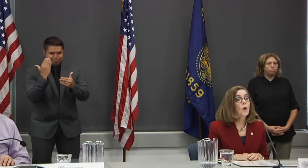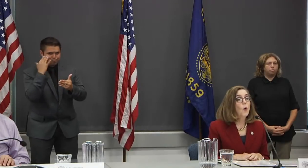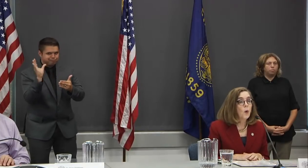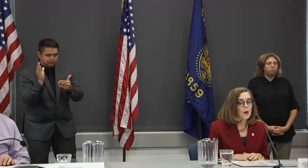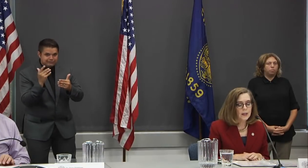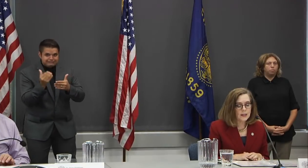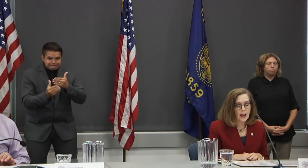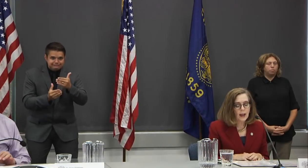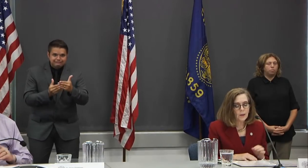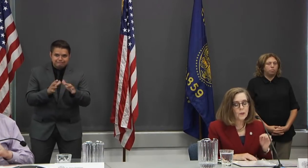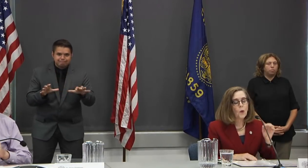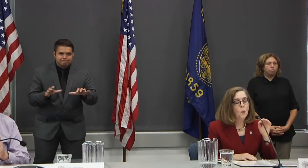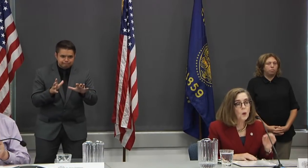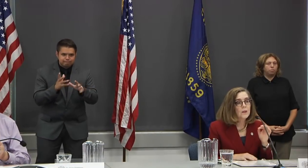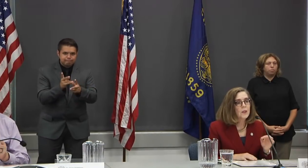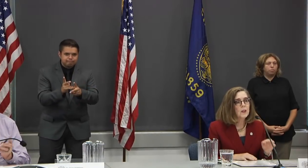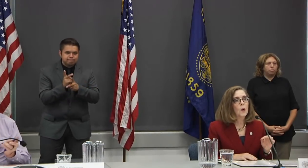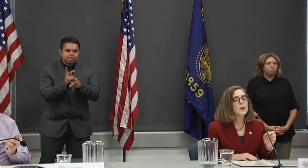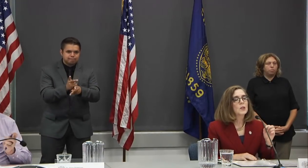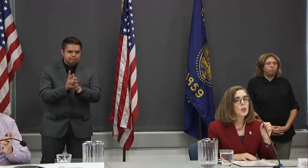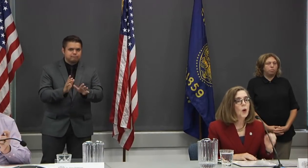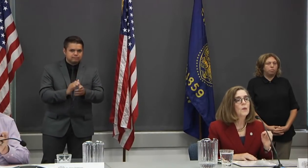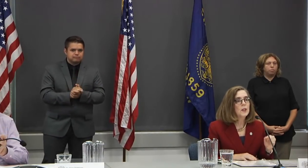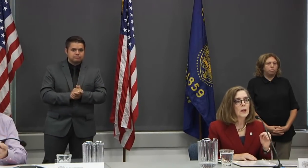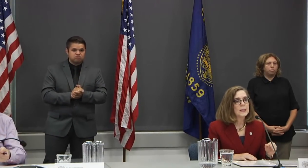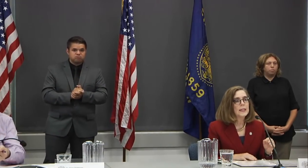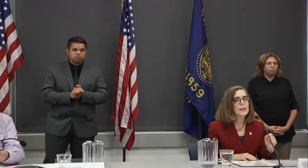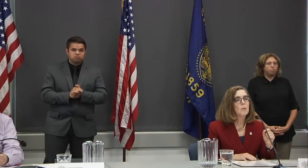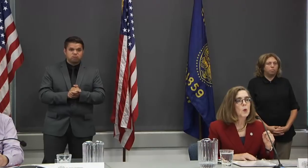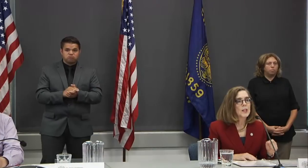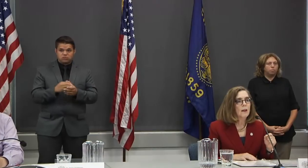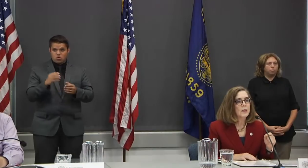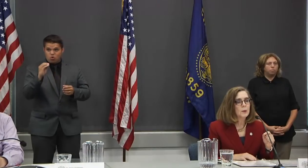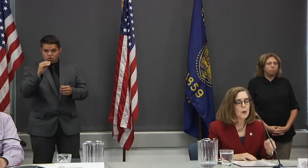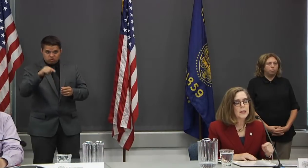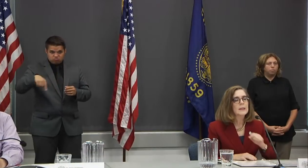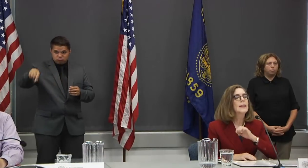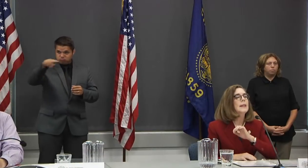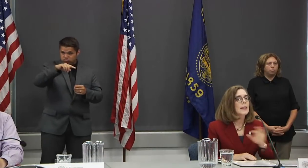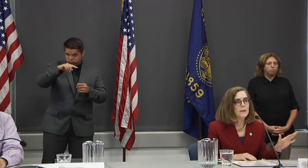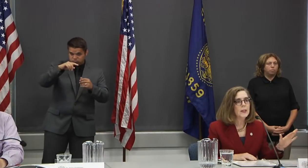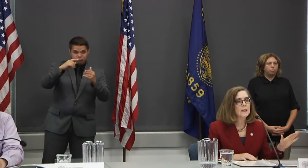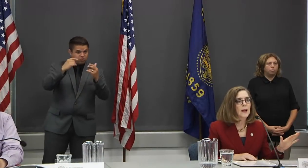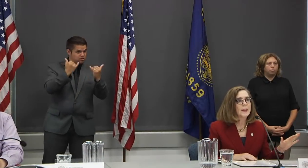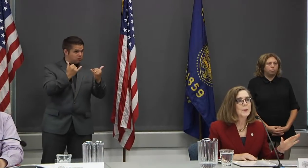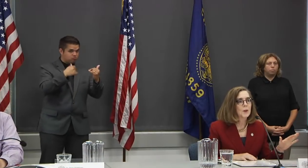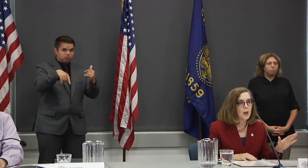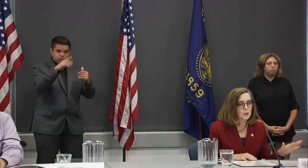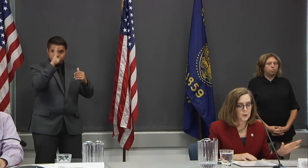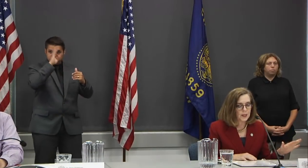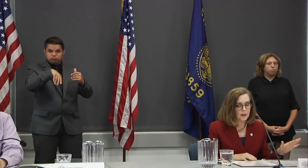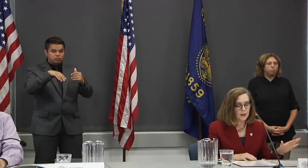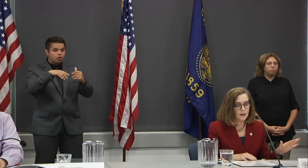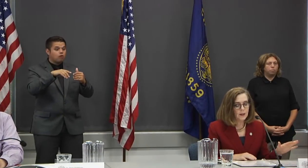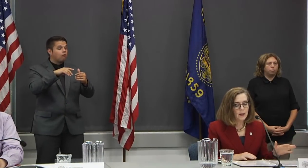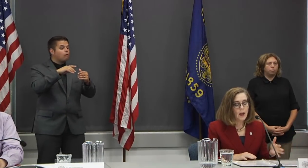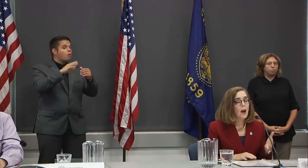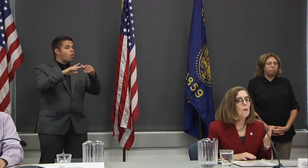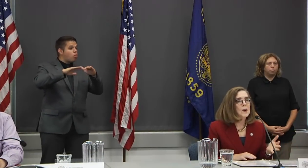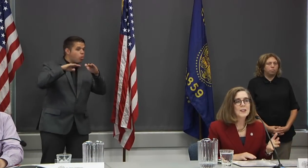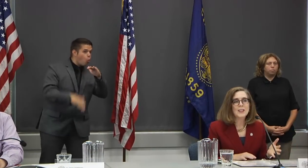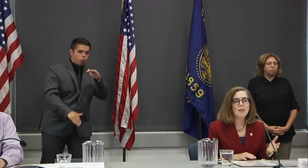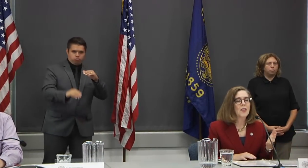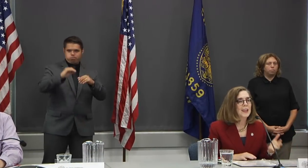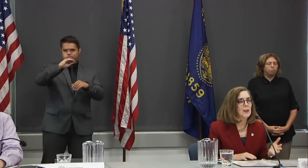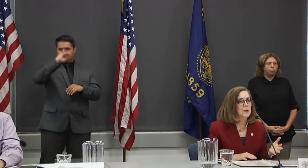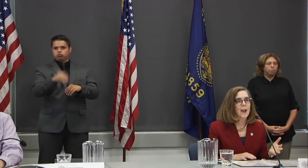Today, Oregon has one of the lowest COVID-19 mortality rates in the entire country. I